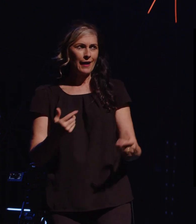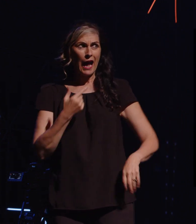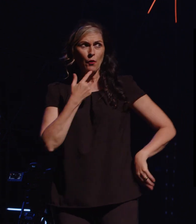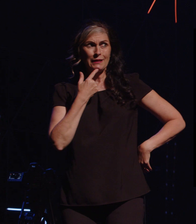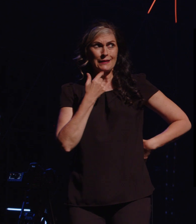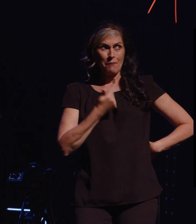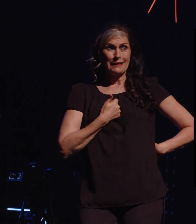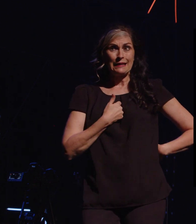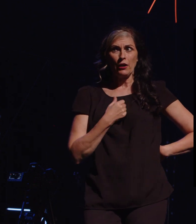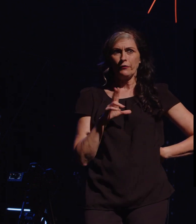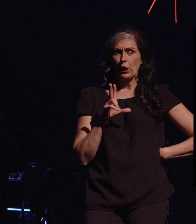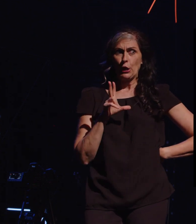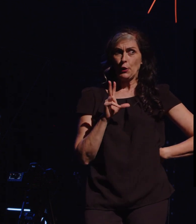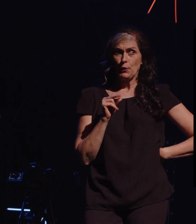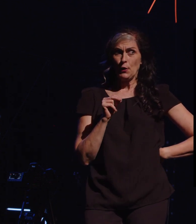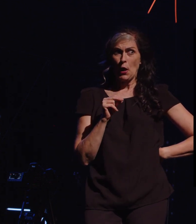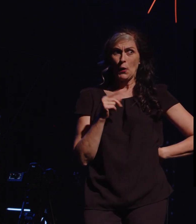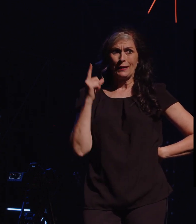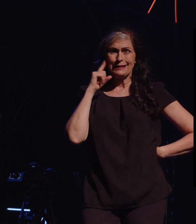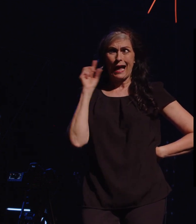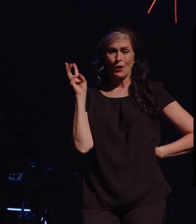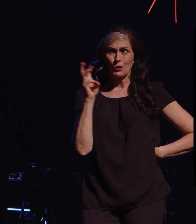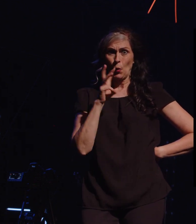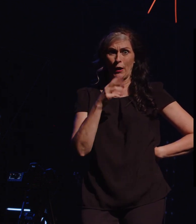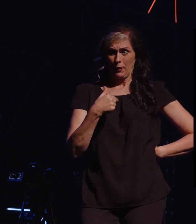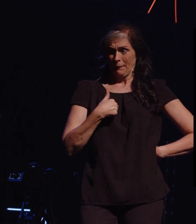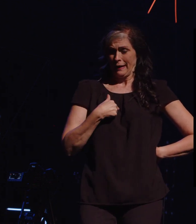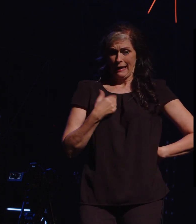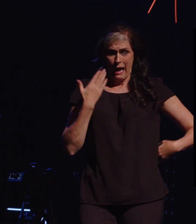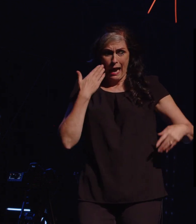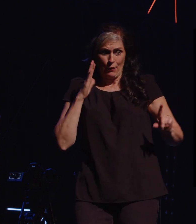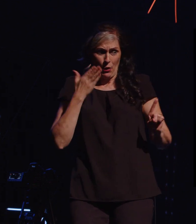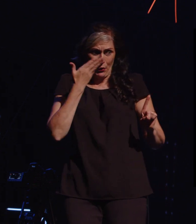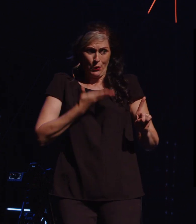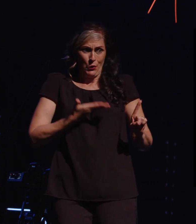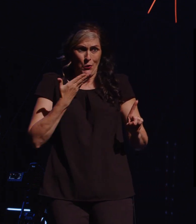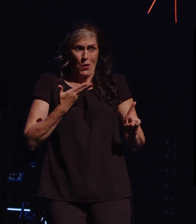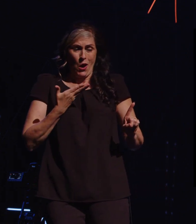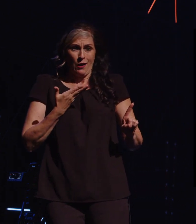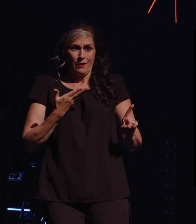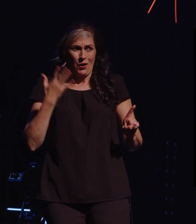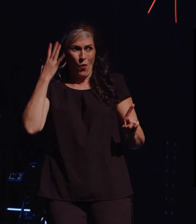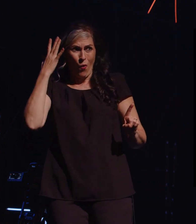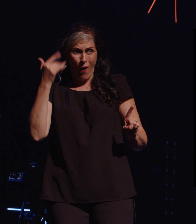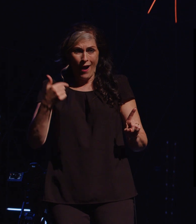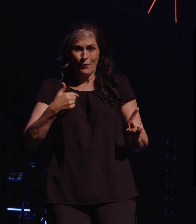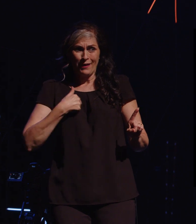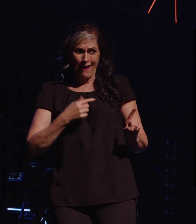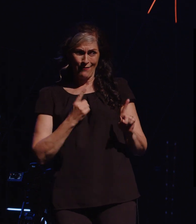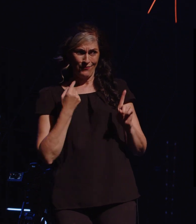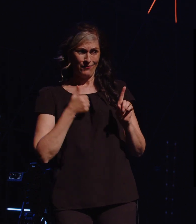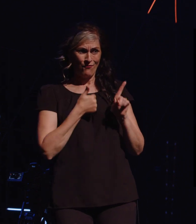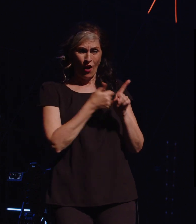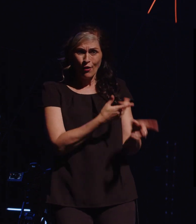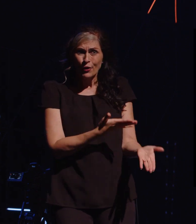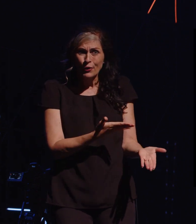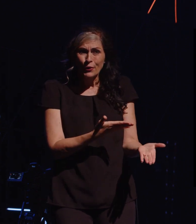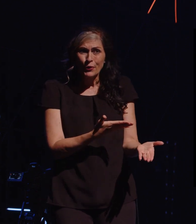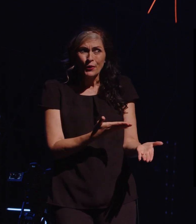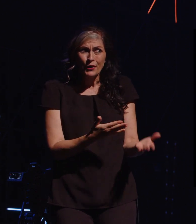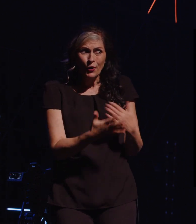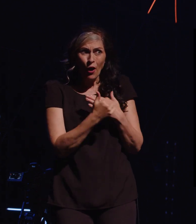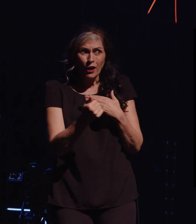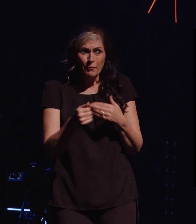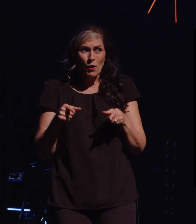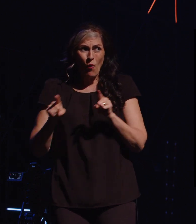you. Sounds kind of weird. I don't even know who you are. Why in the world would I follow you? You're just calling out to me